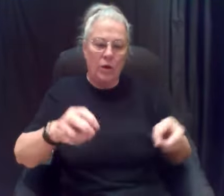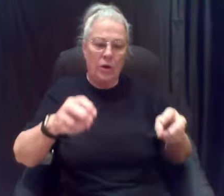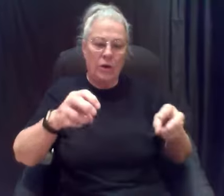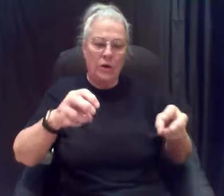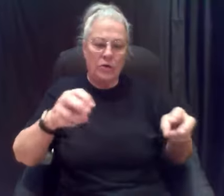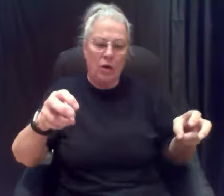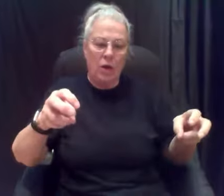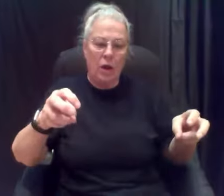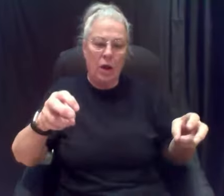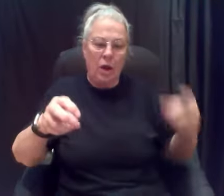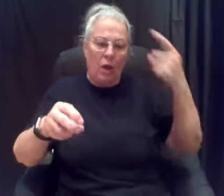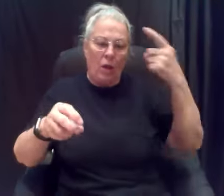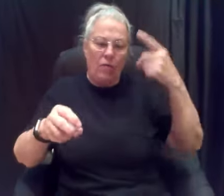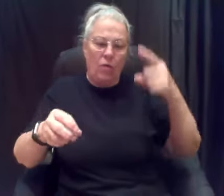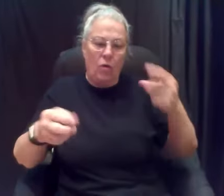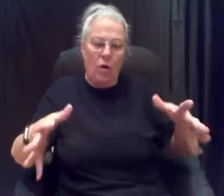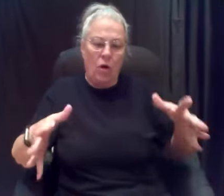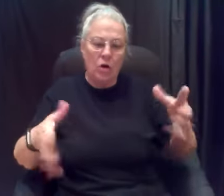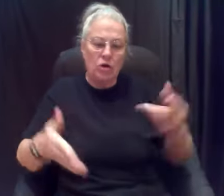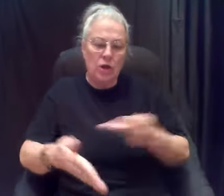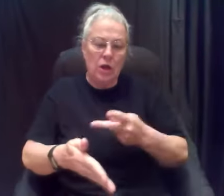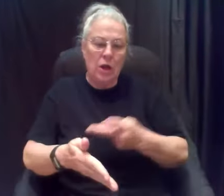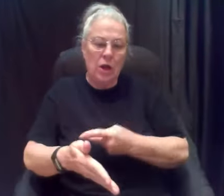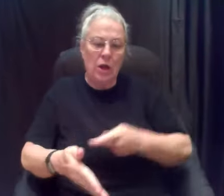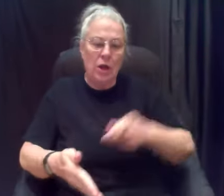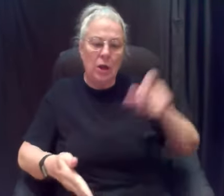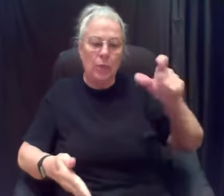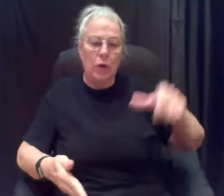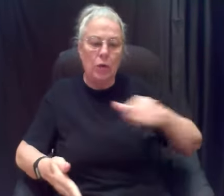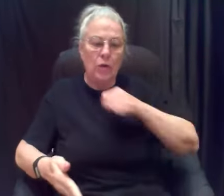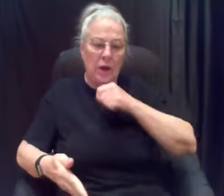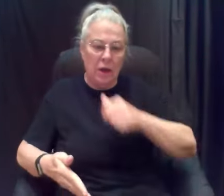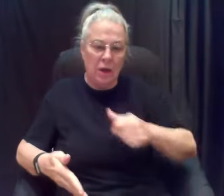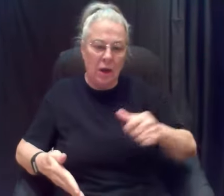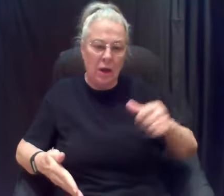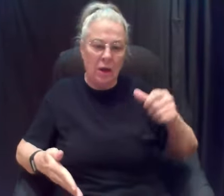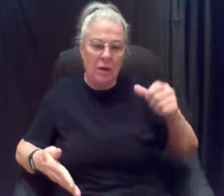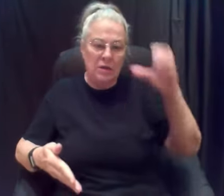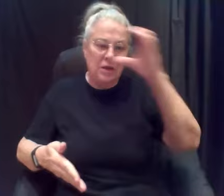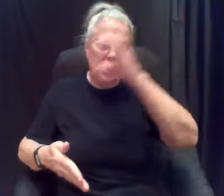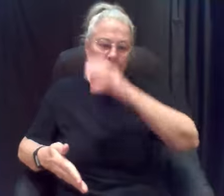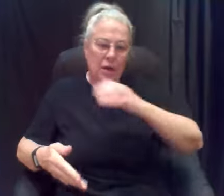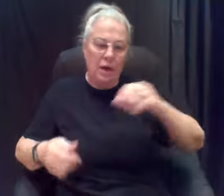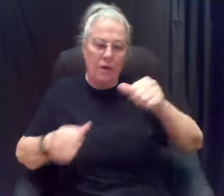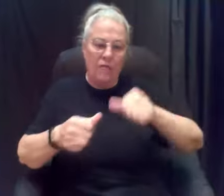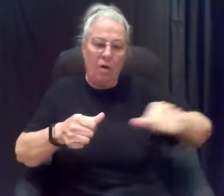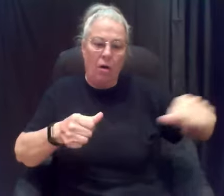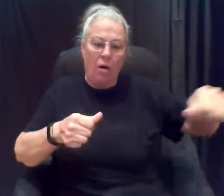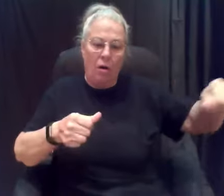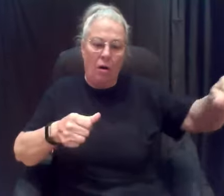gone astray. For lost sheep you need not seek